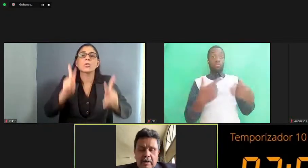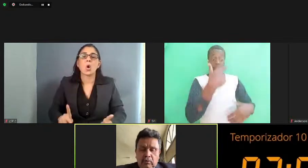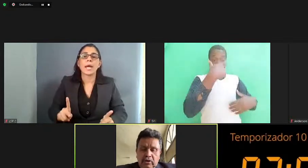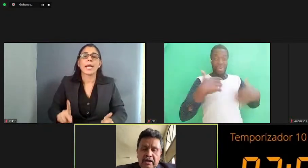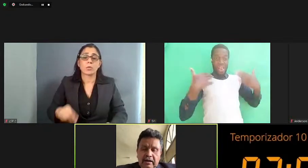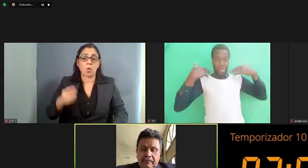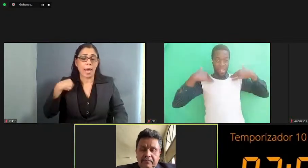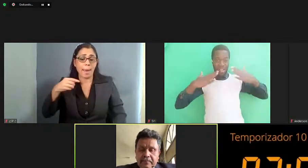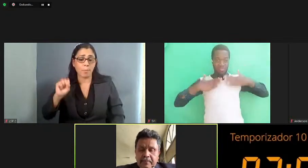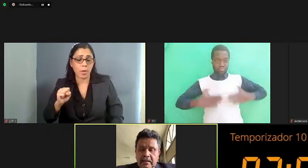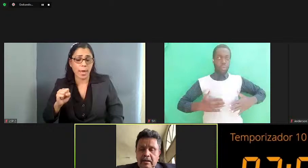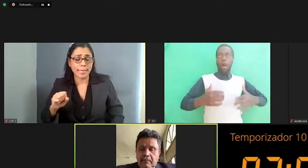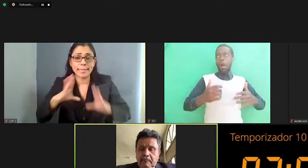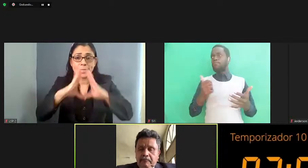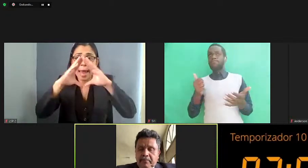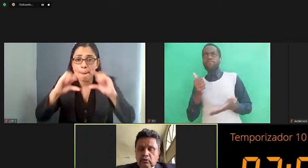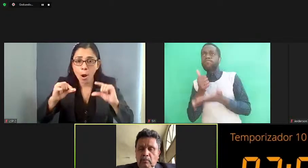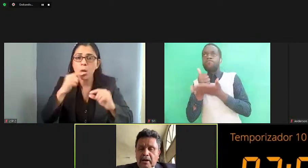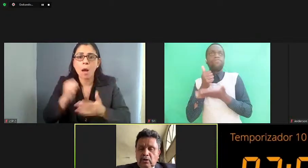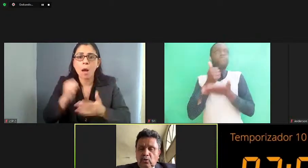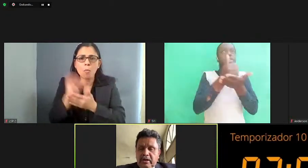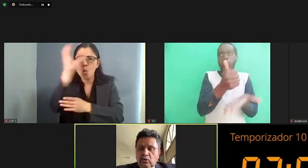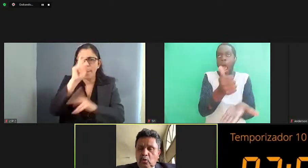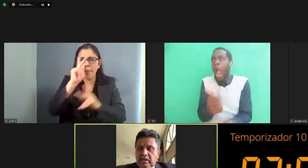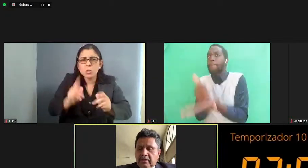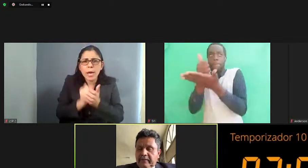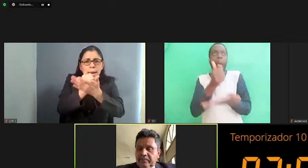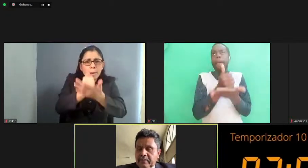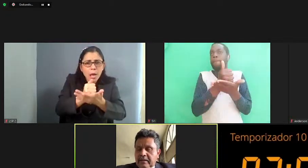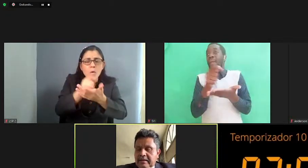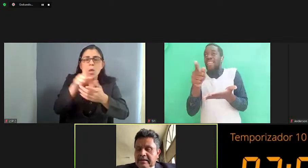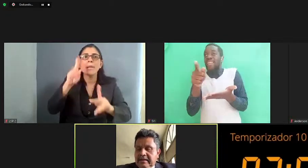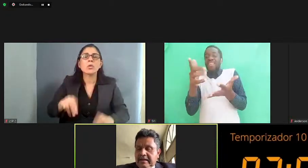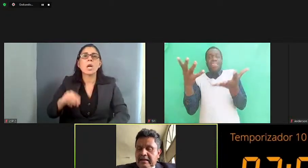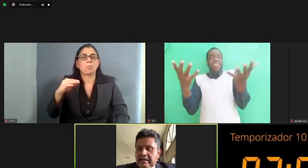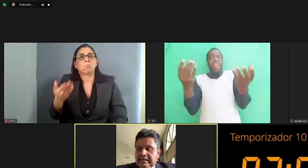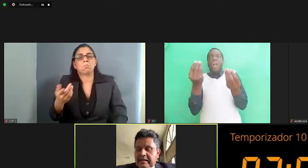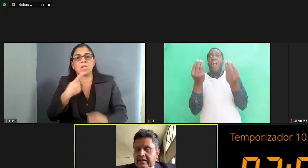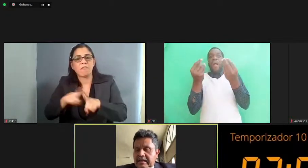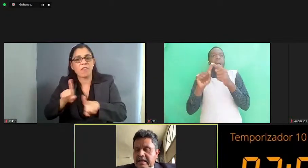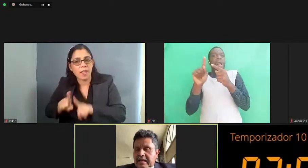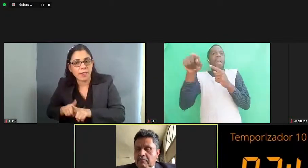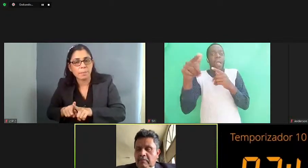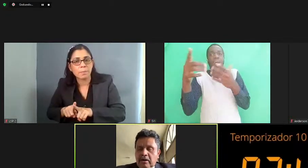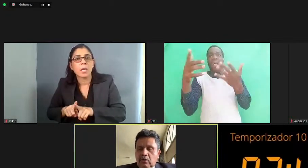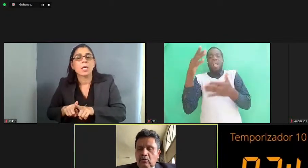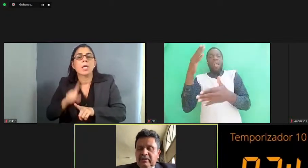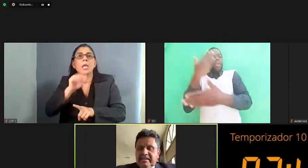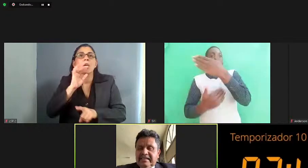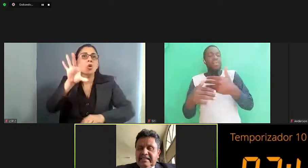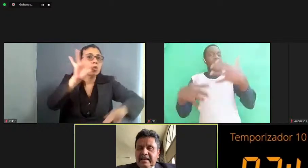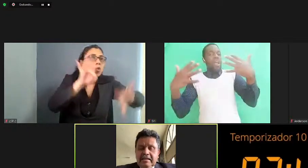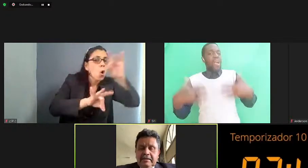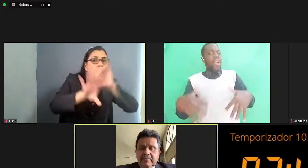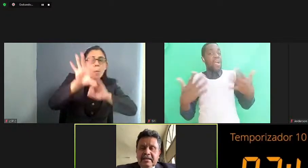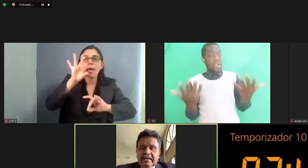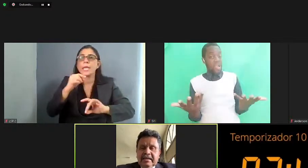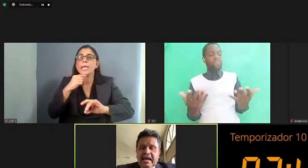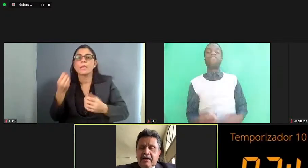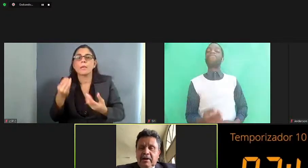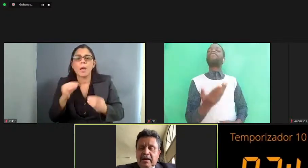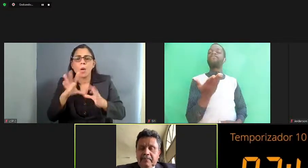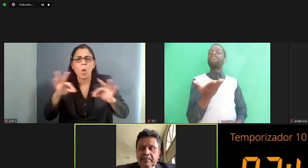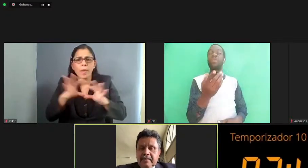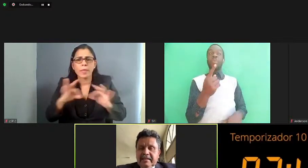or that the rescuers first responders will be able to help them however bearing in